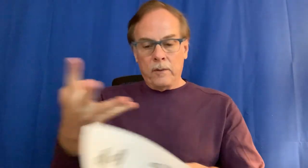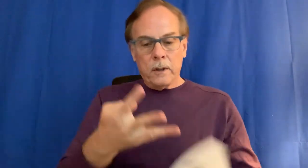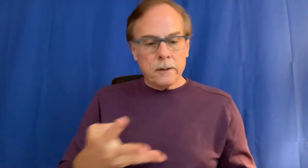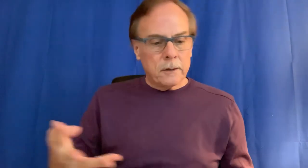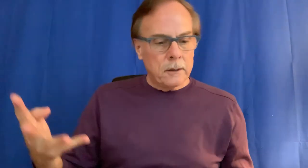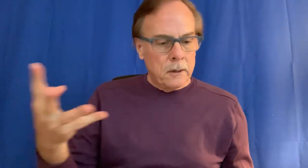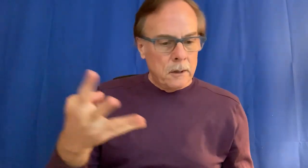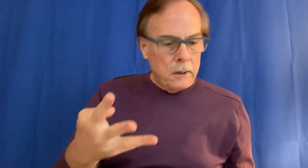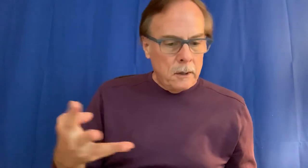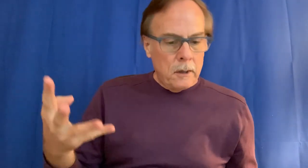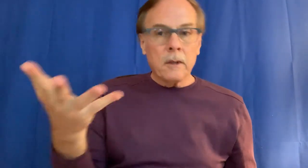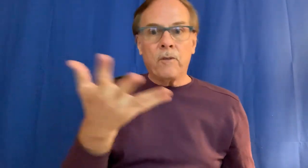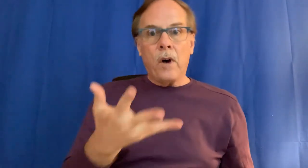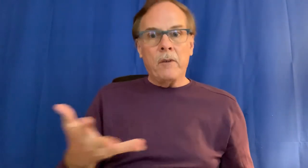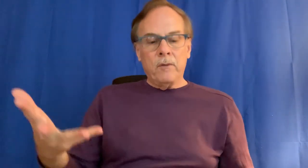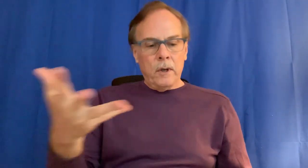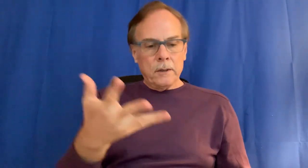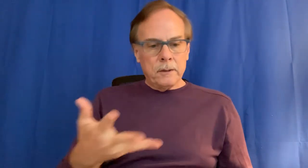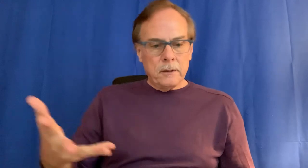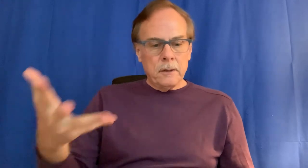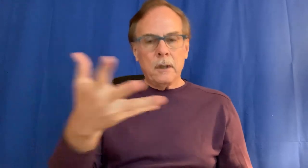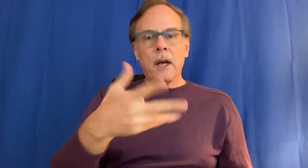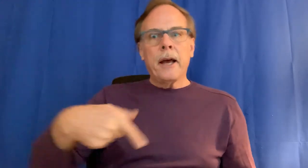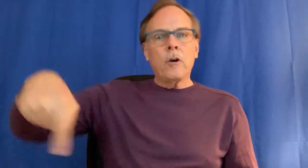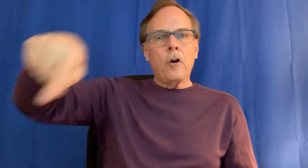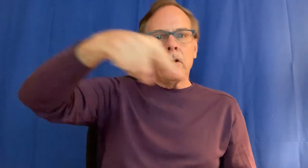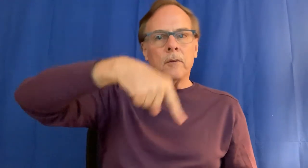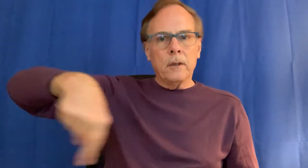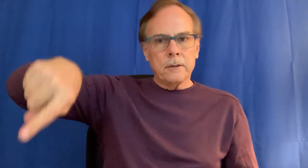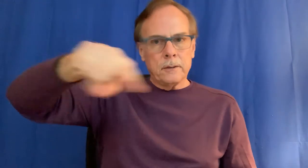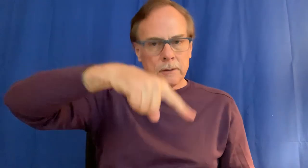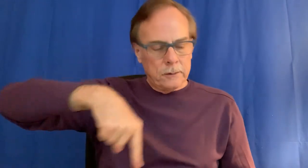us, the five of us, and all of us.